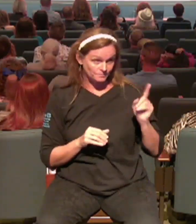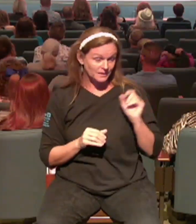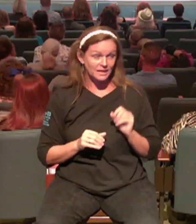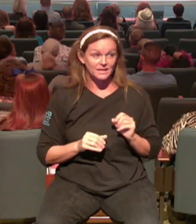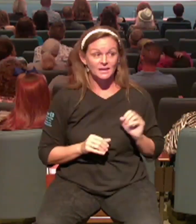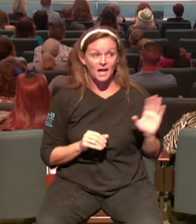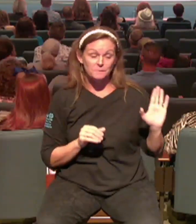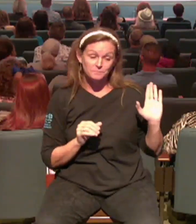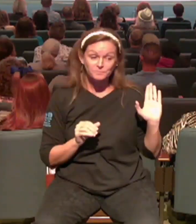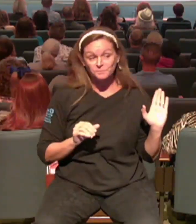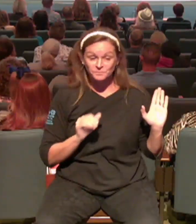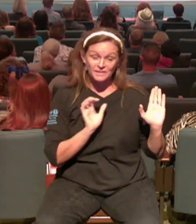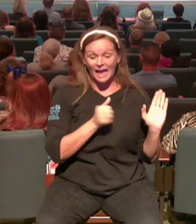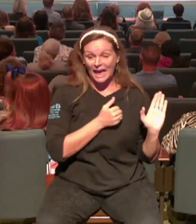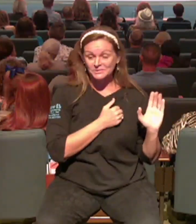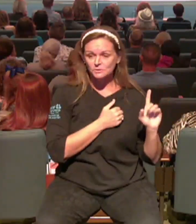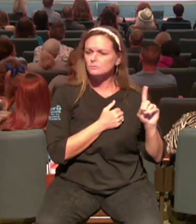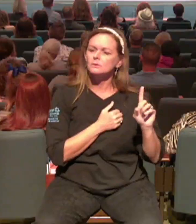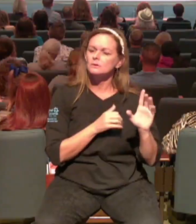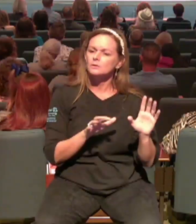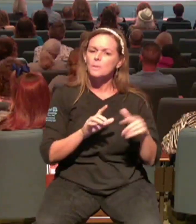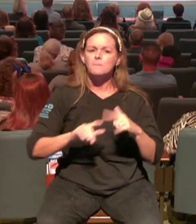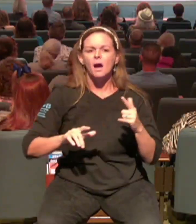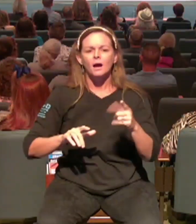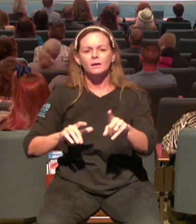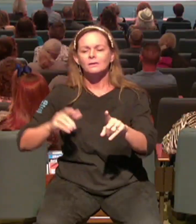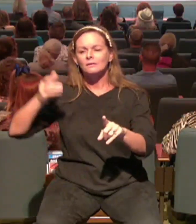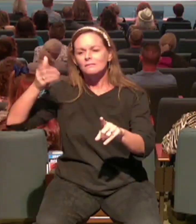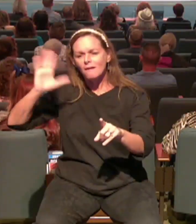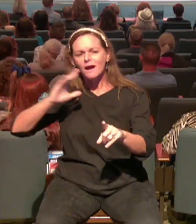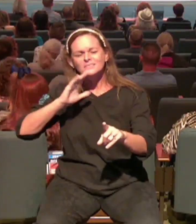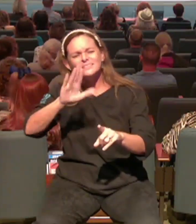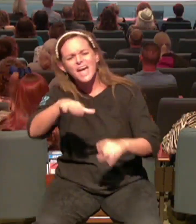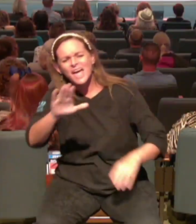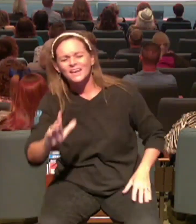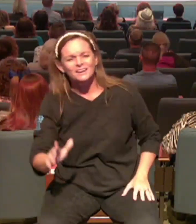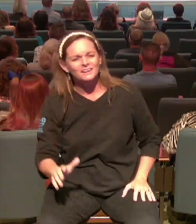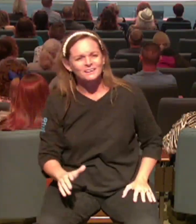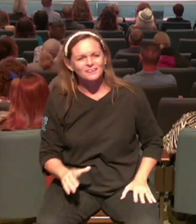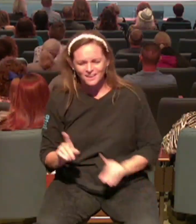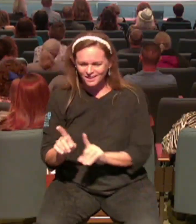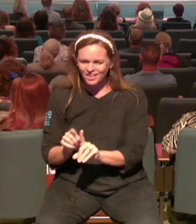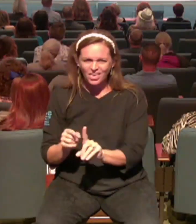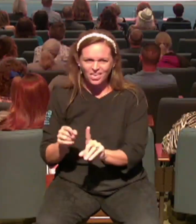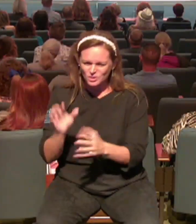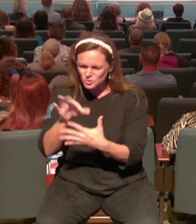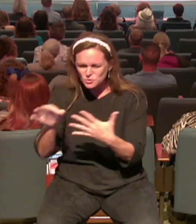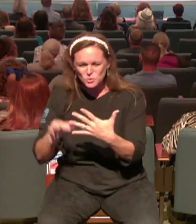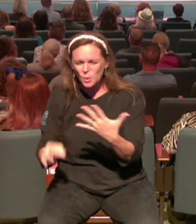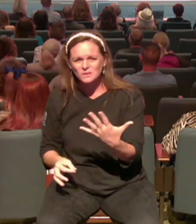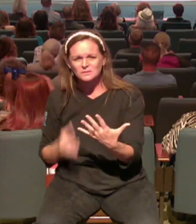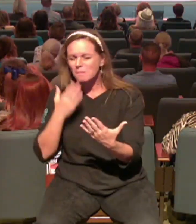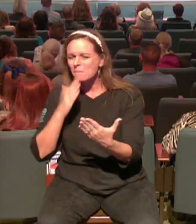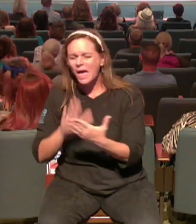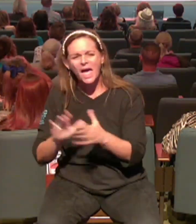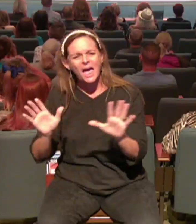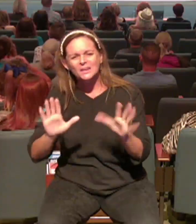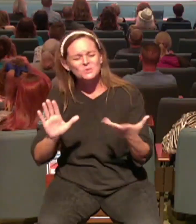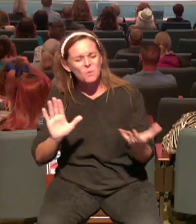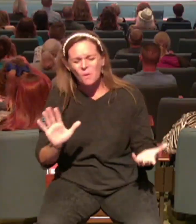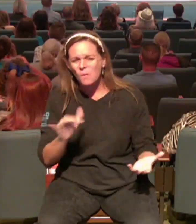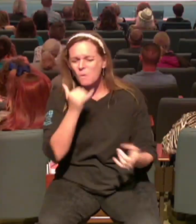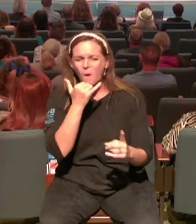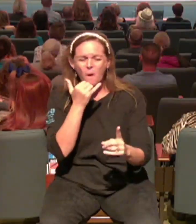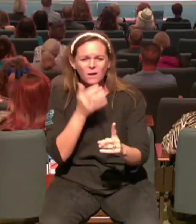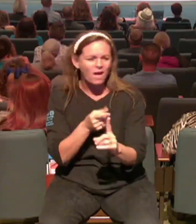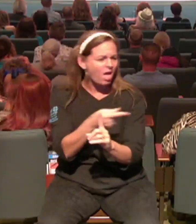Conviction is God saying, I love you too much to let you keep walking down that path and building that destruction into your